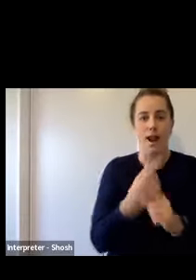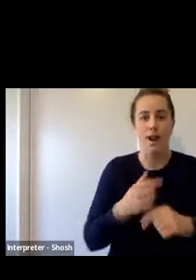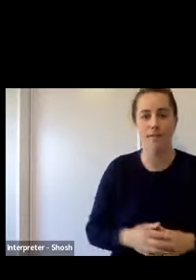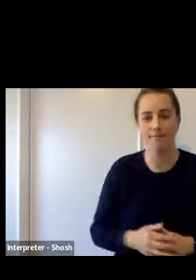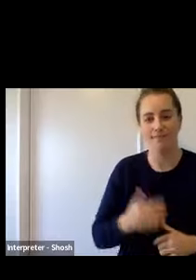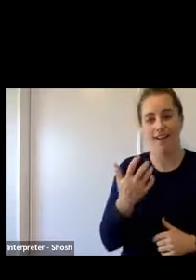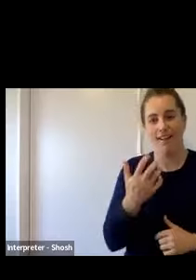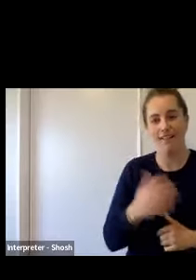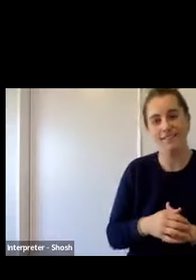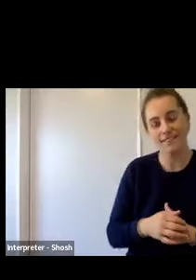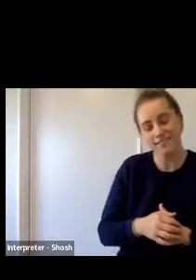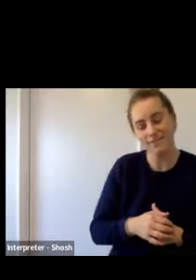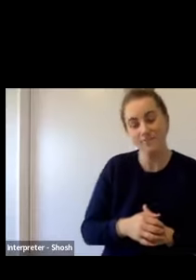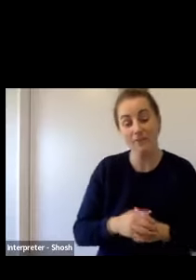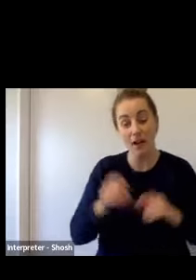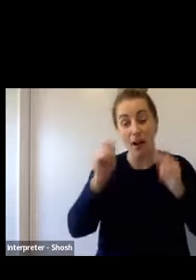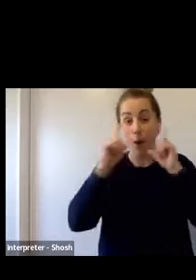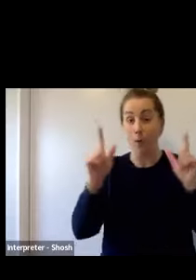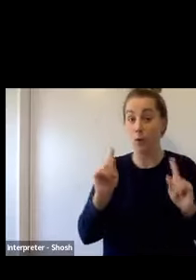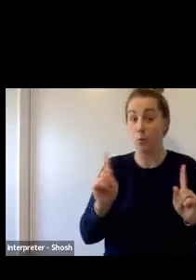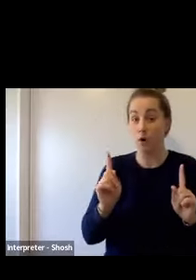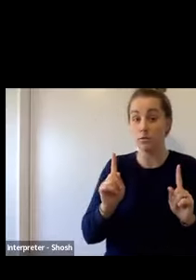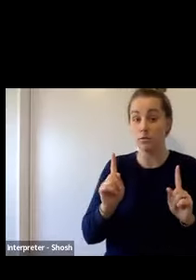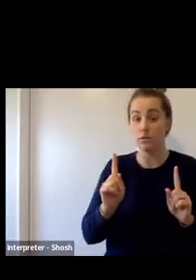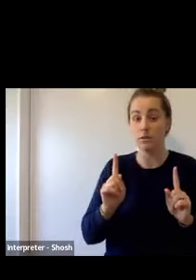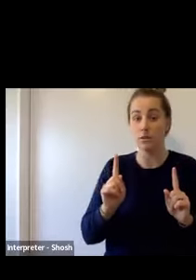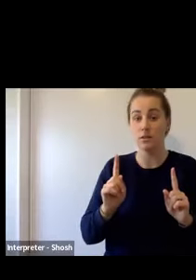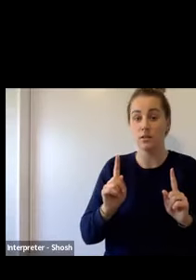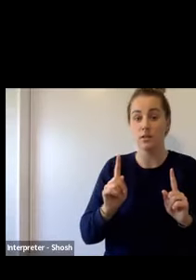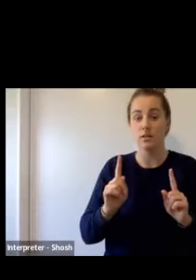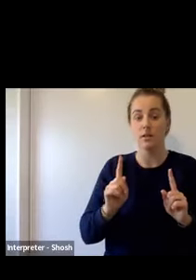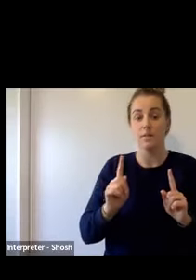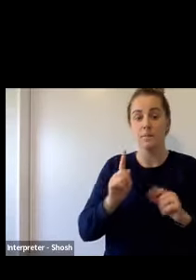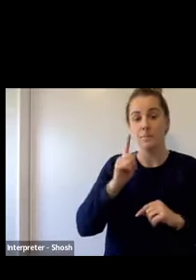So we're very aware that frequently patients will be medically ready for